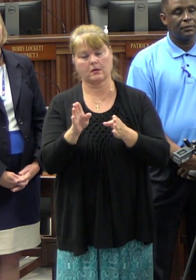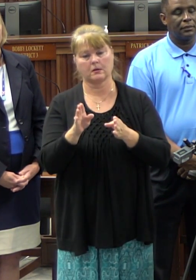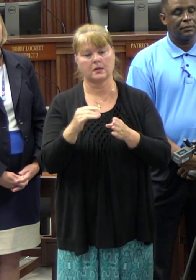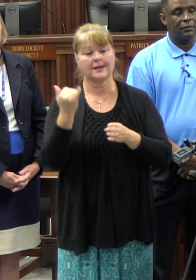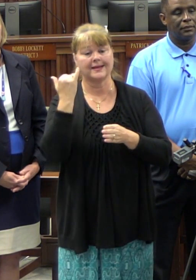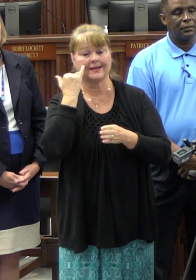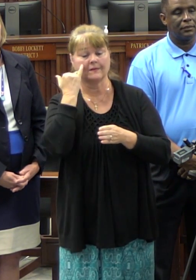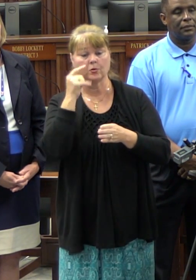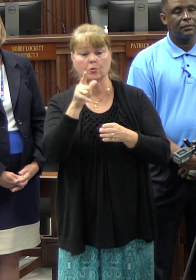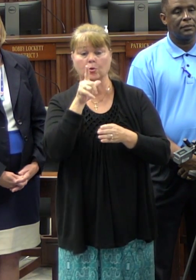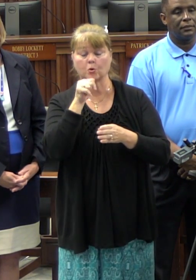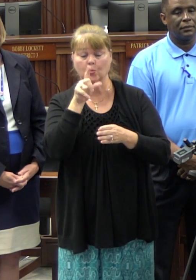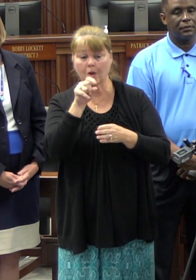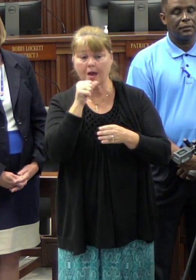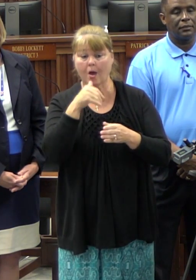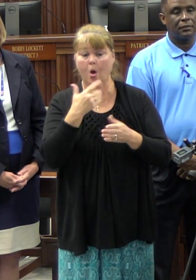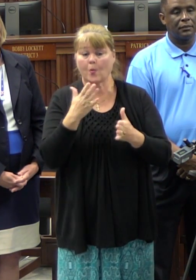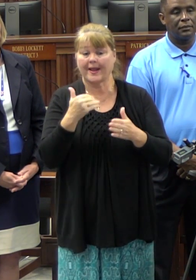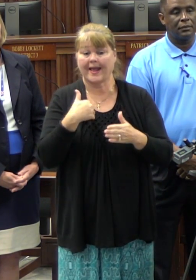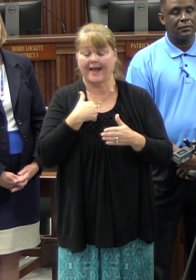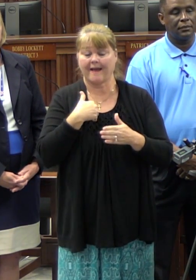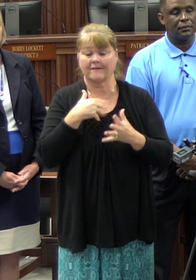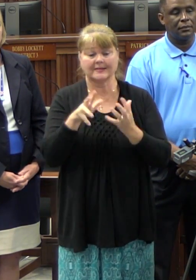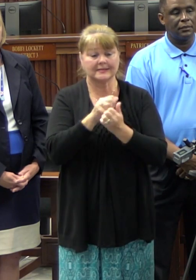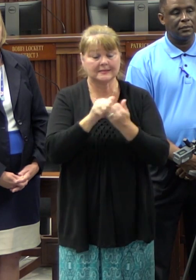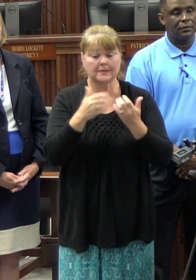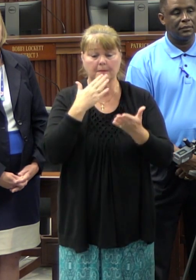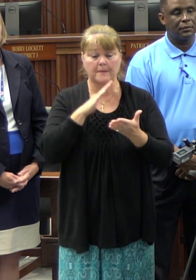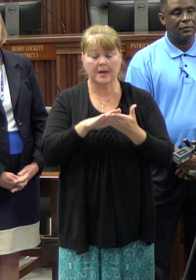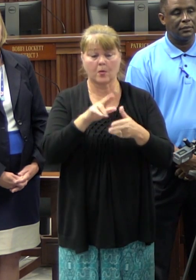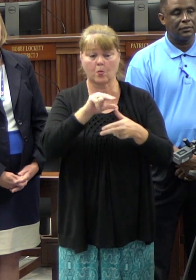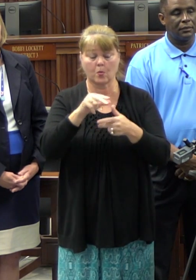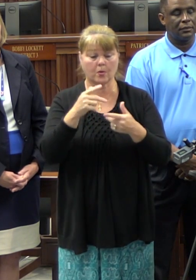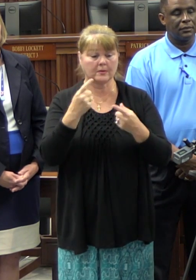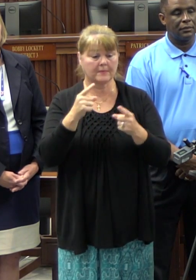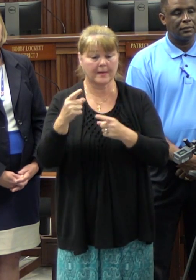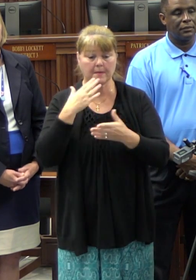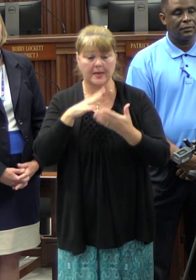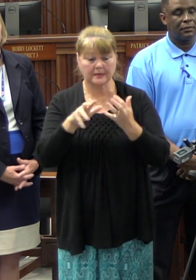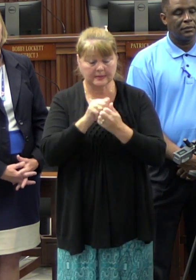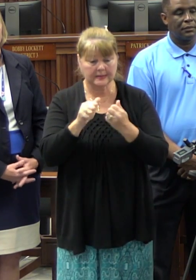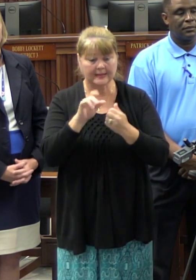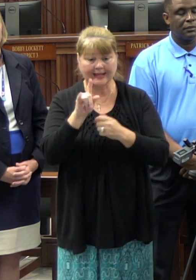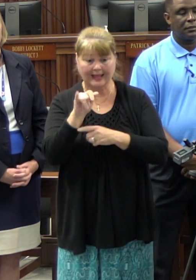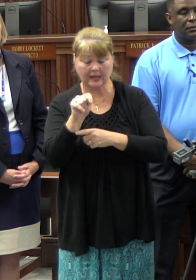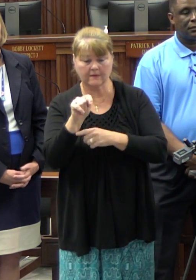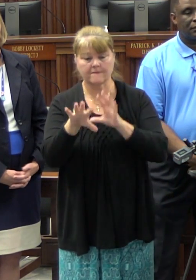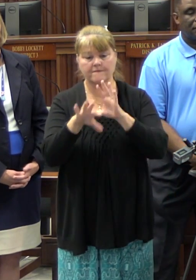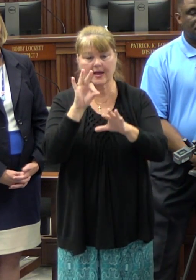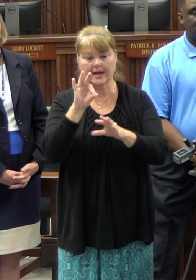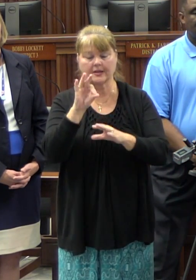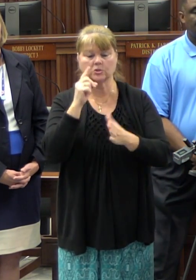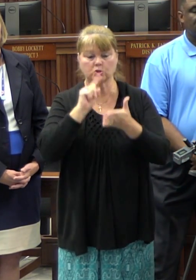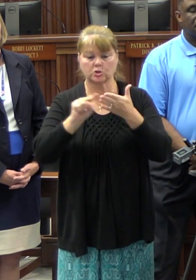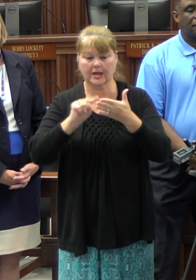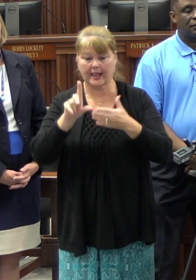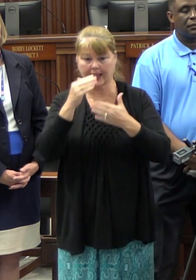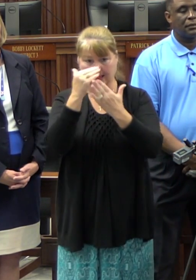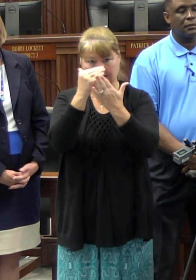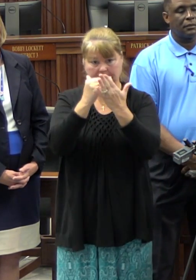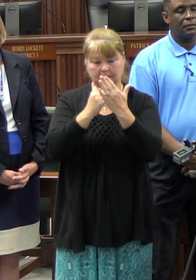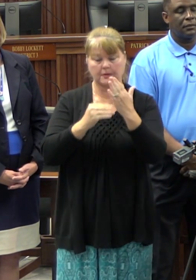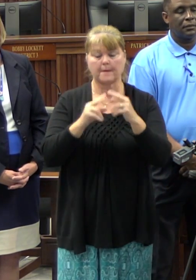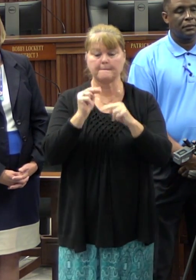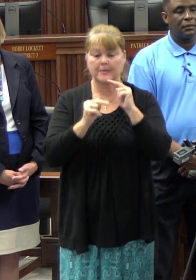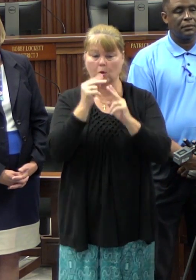If you don't already have a disaster kit, we encourage you to go find a checklist in order to build one, put it